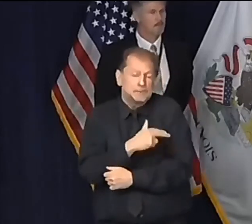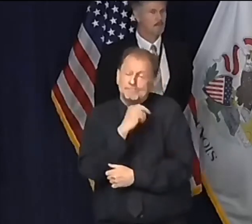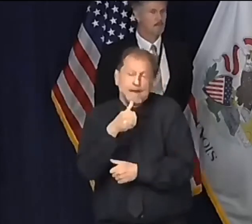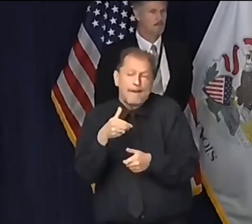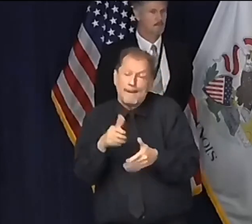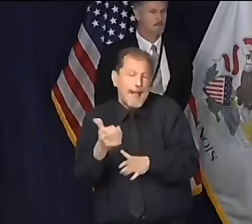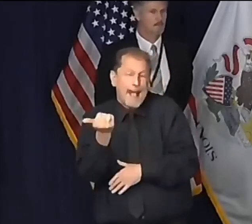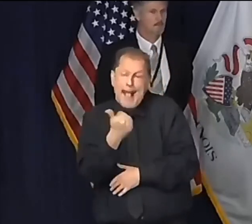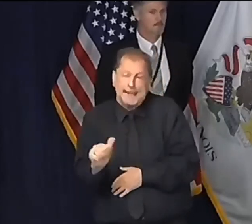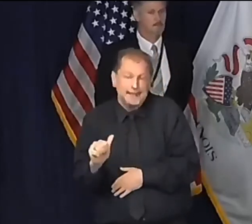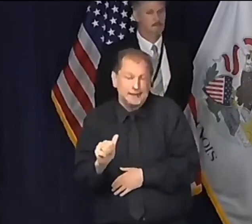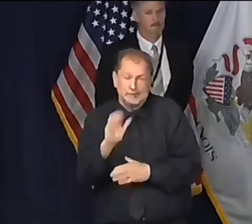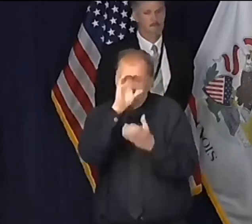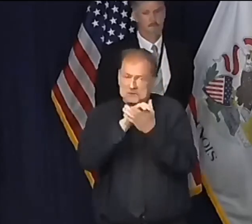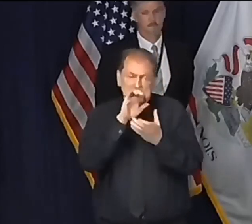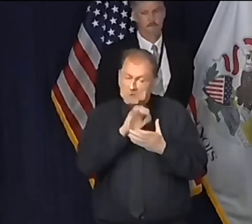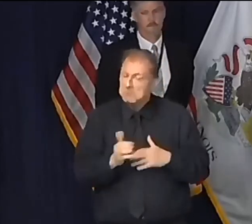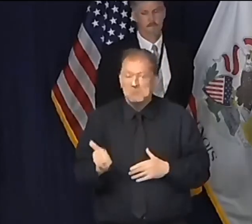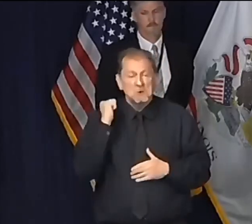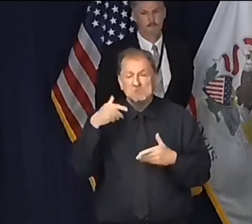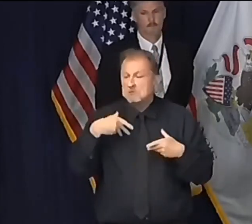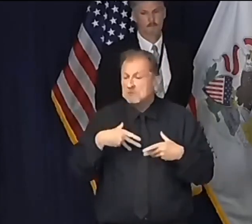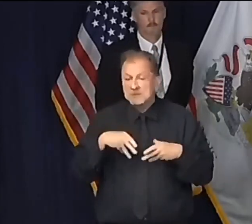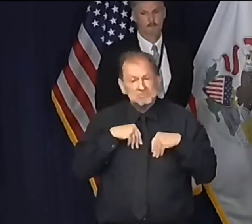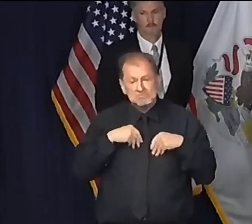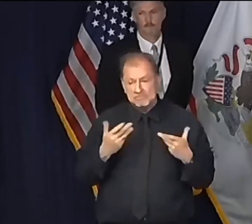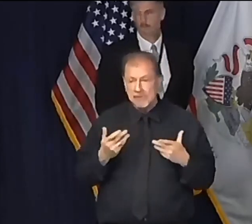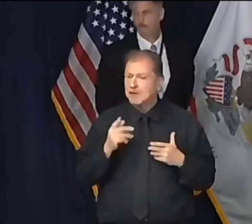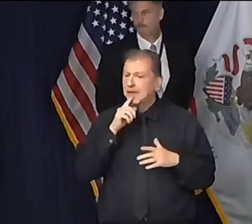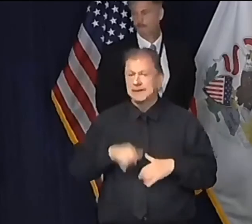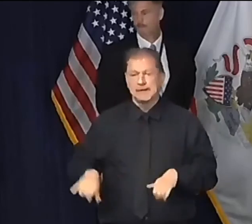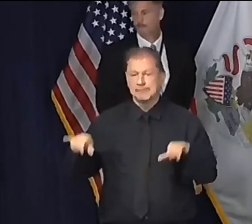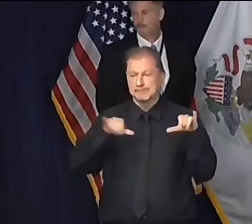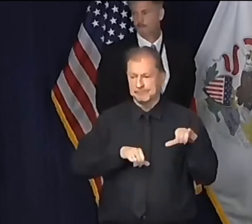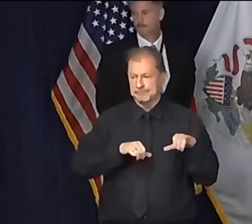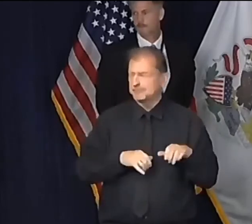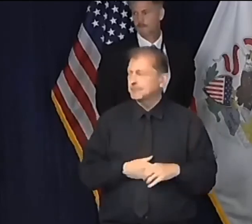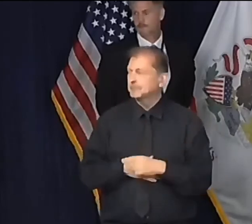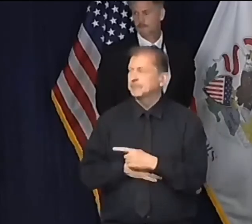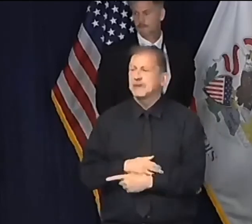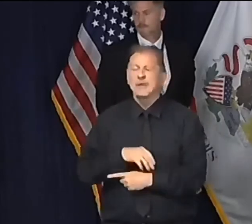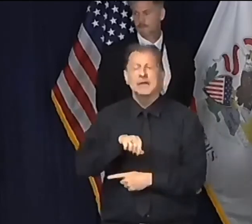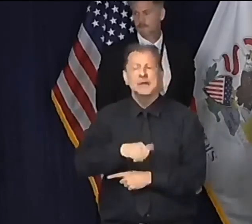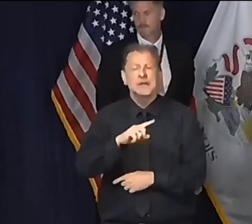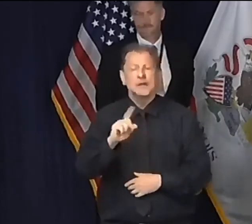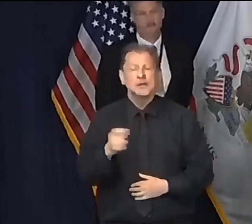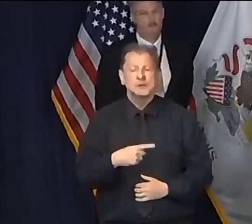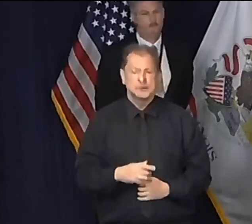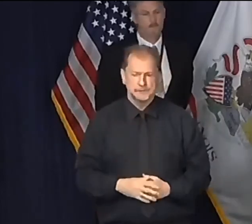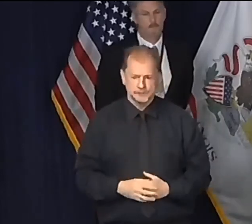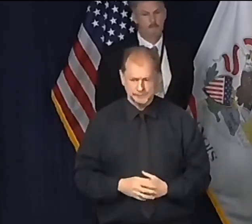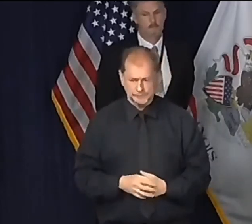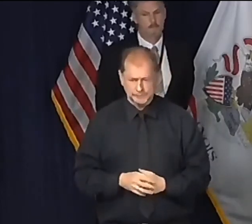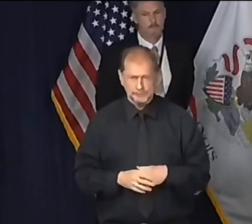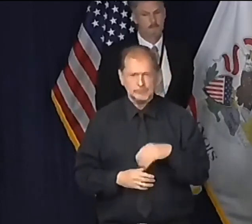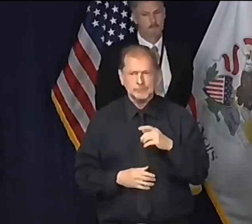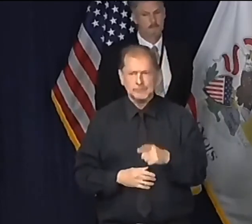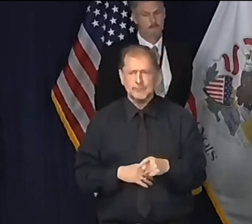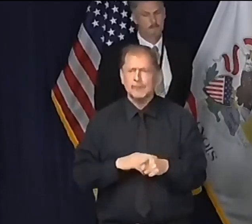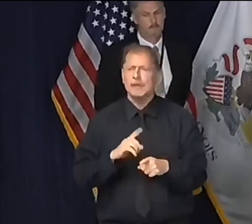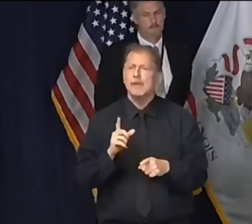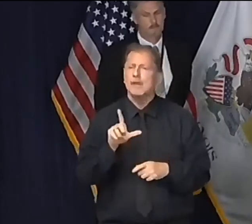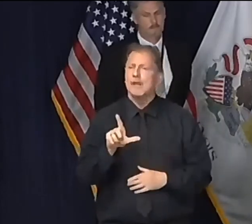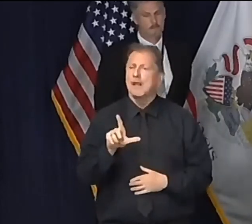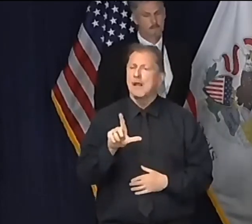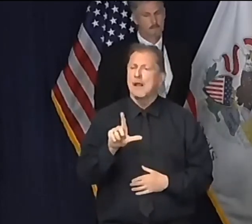one person wasn't allowed. So I know that there's not consistency. We'll do one more in the room, and then we'll go online. In Los Angeles, the mayor